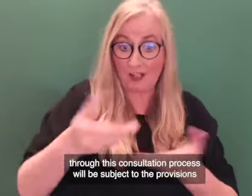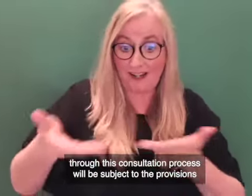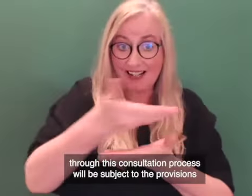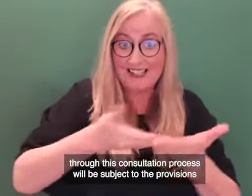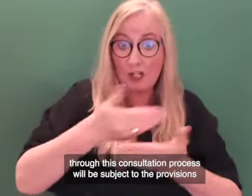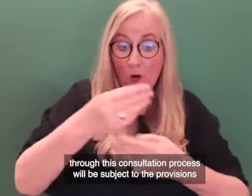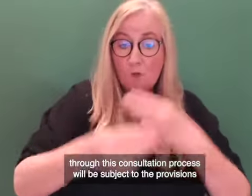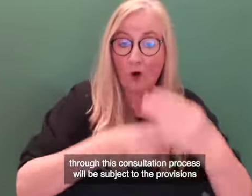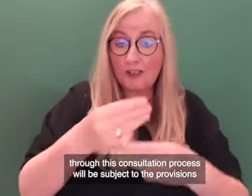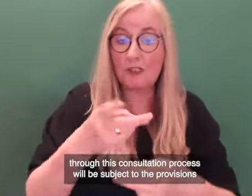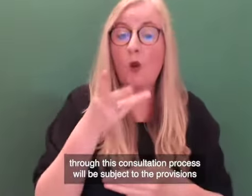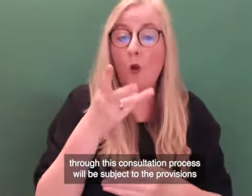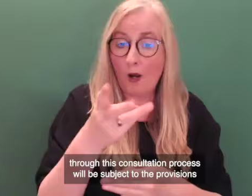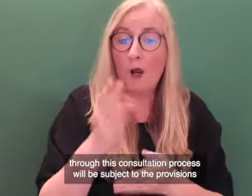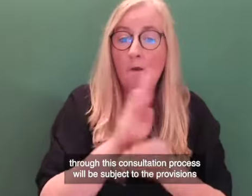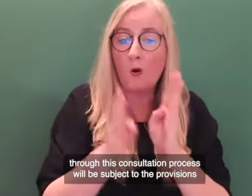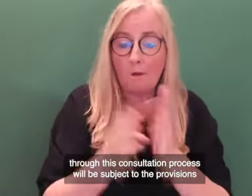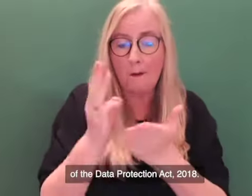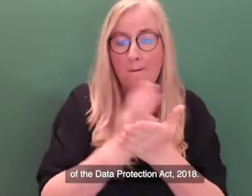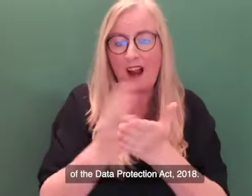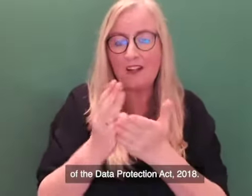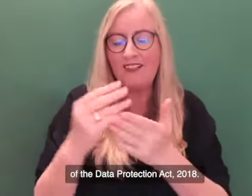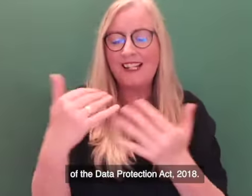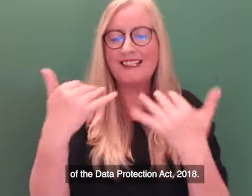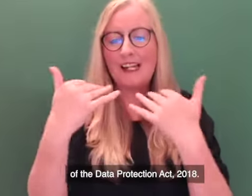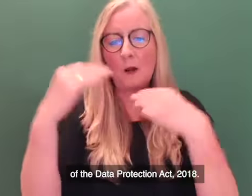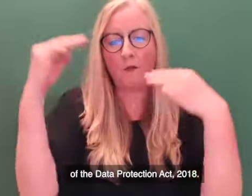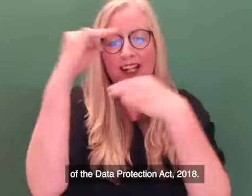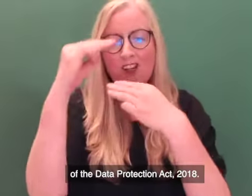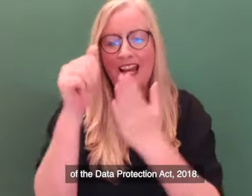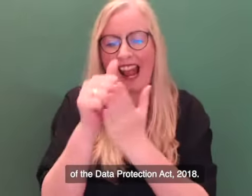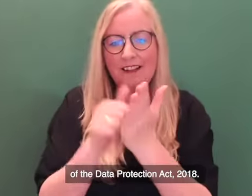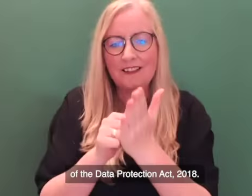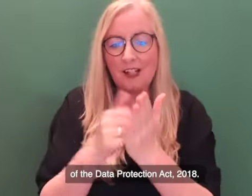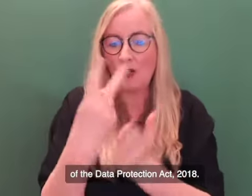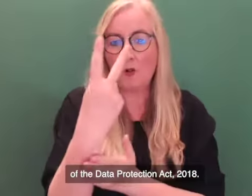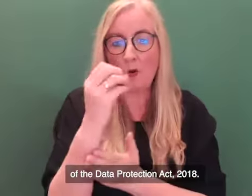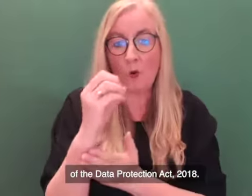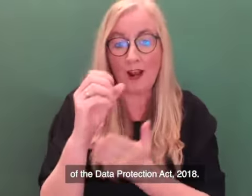process will be subject to the provisions of the Data Protection Act